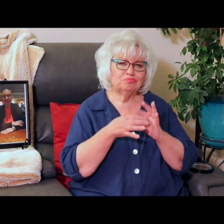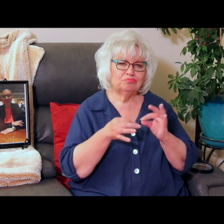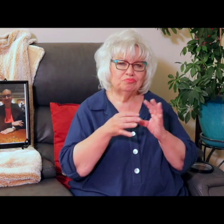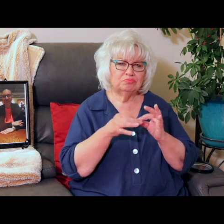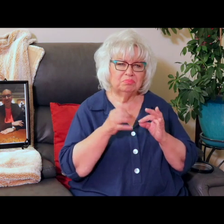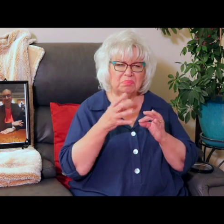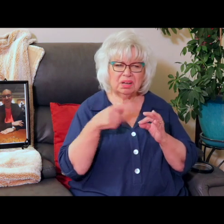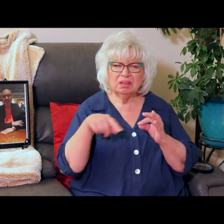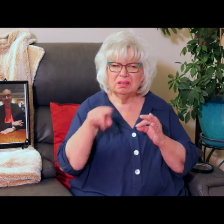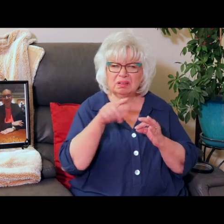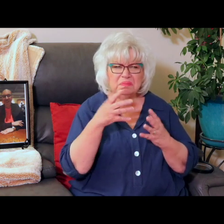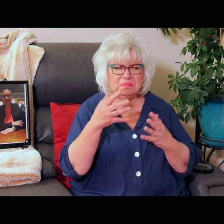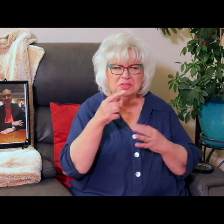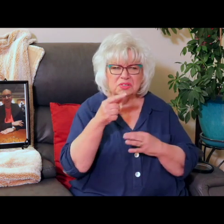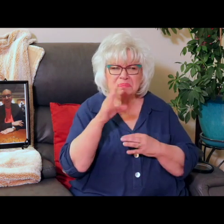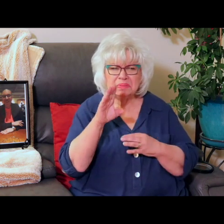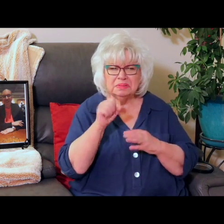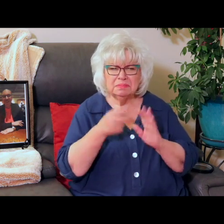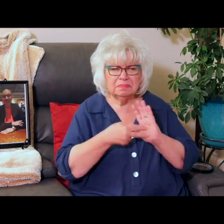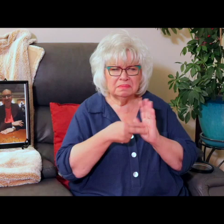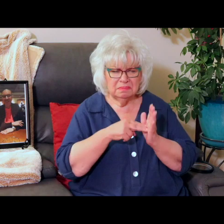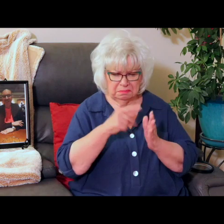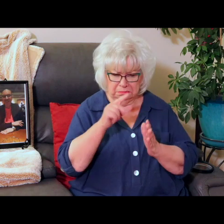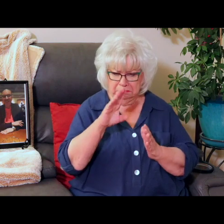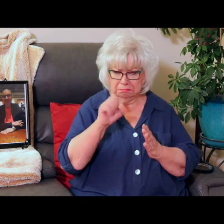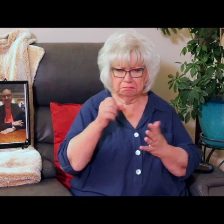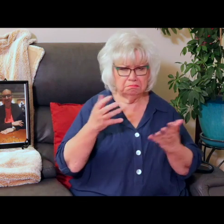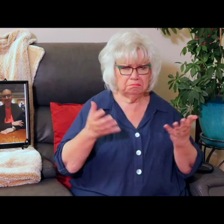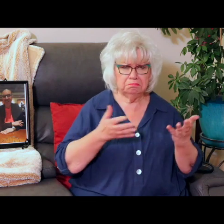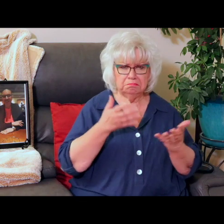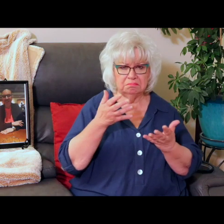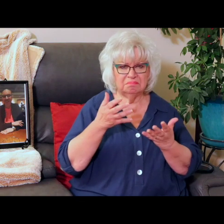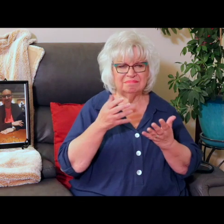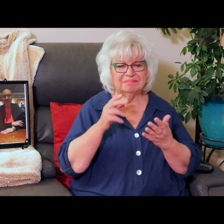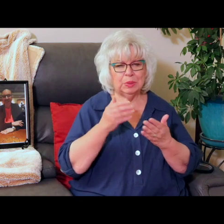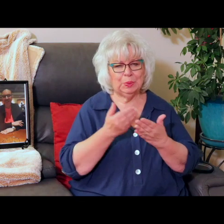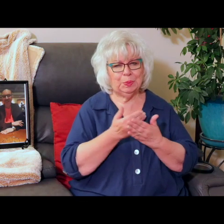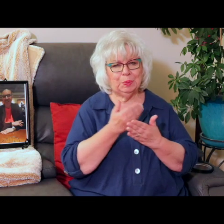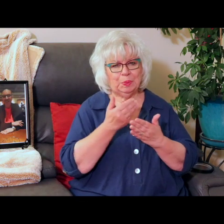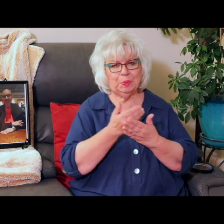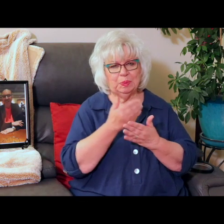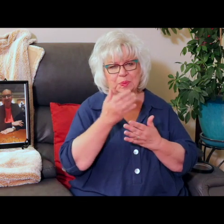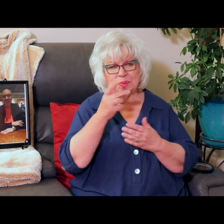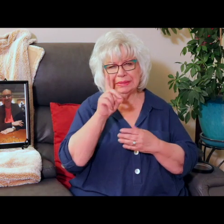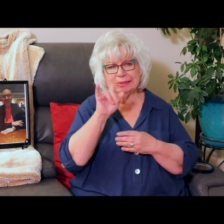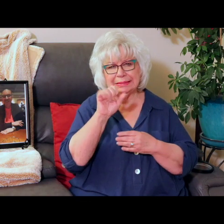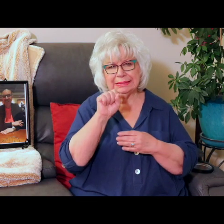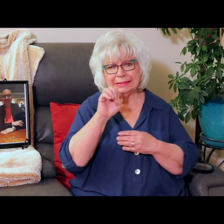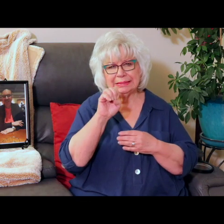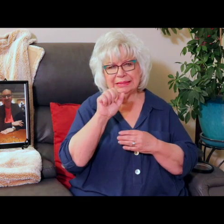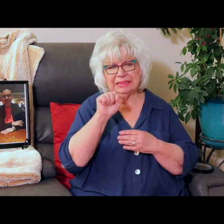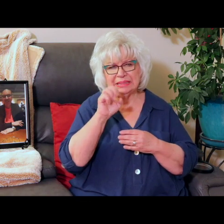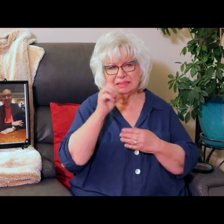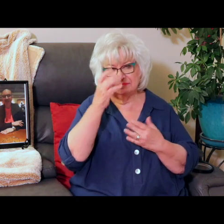I want to talk to you about what GBS means. Many people don't know. It's a new